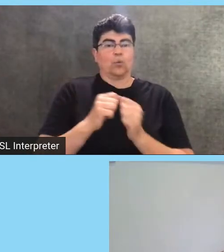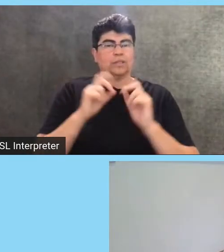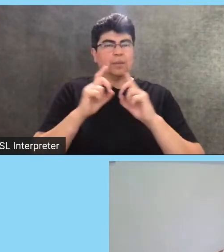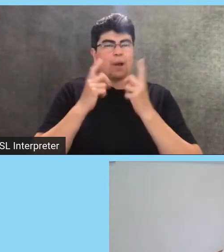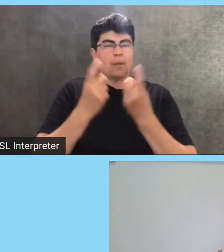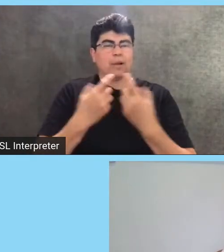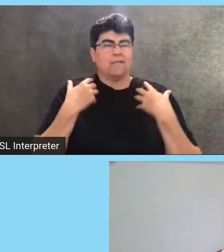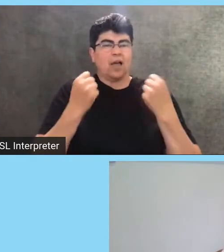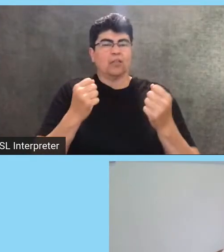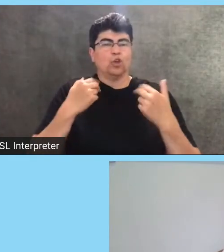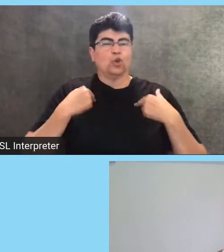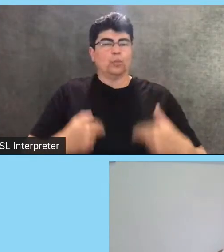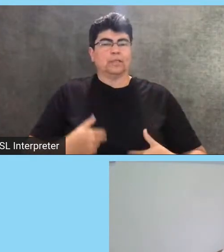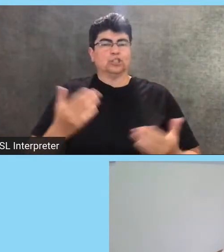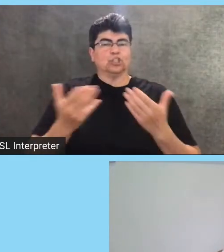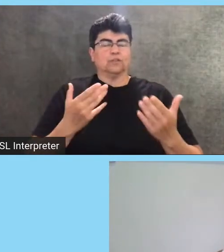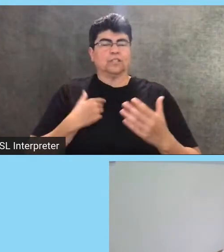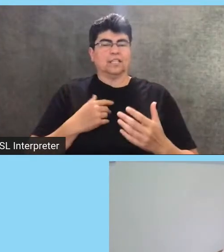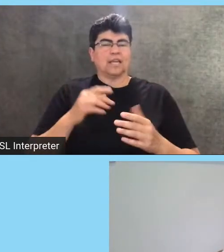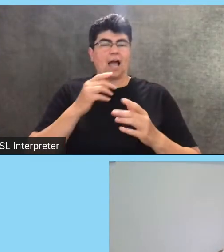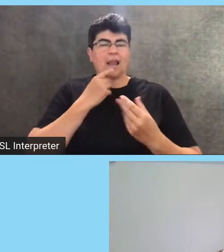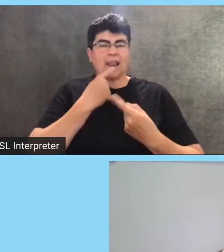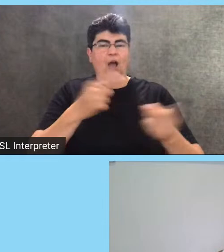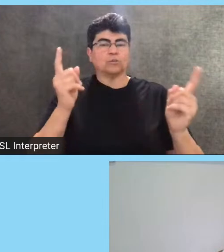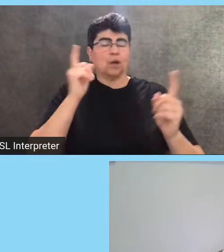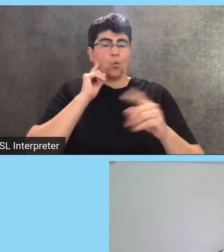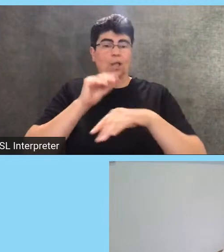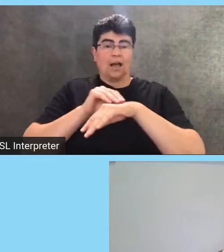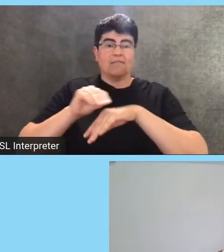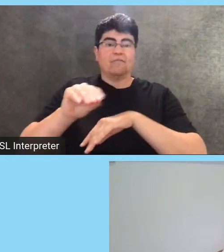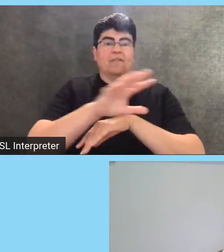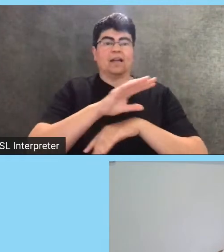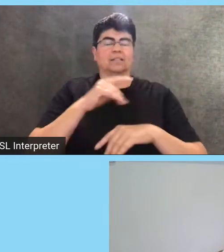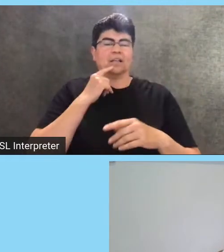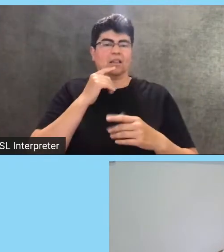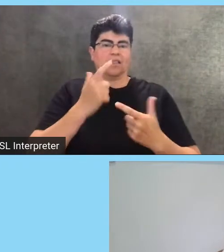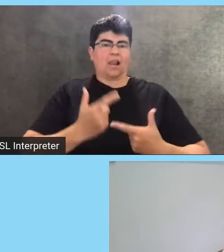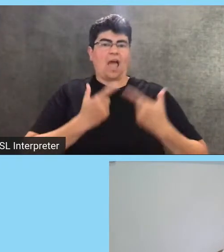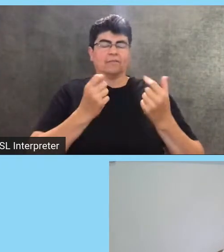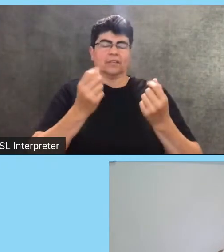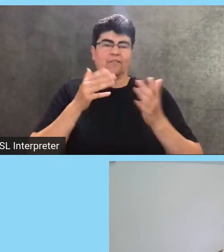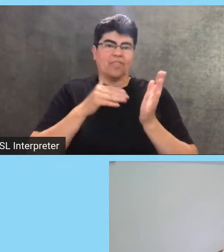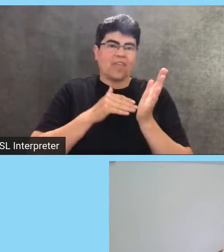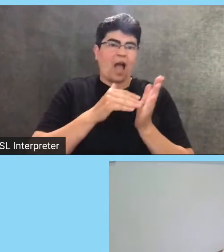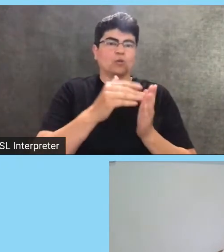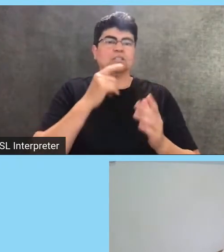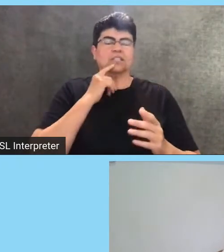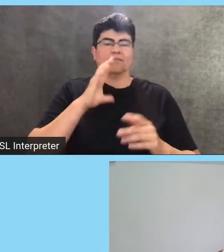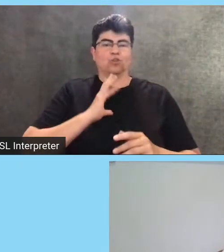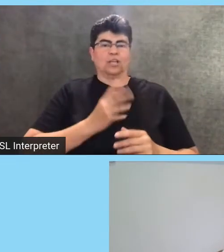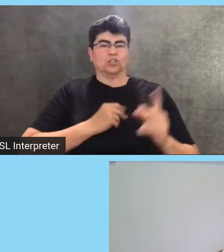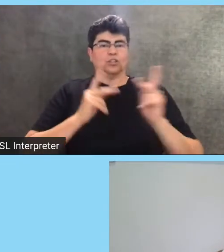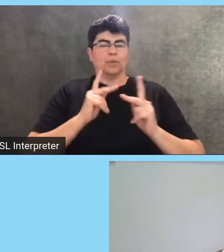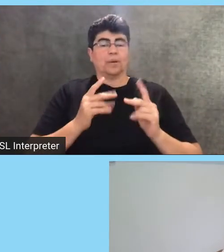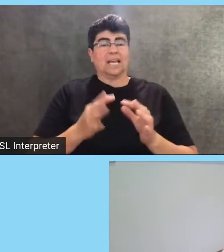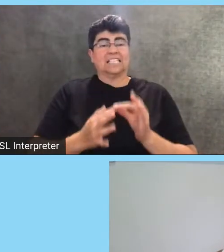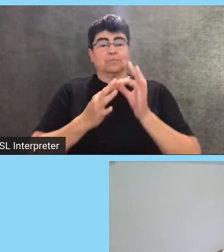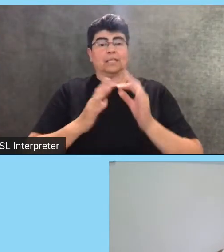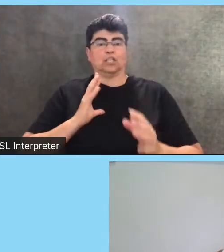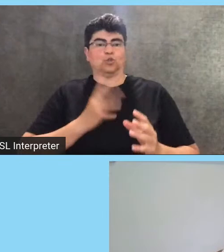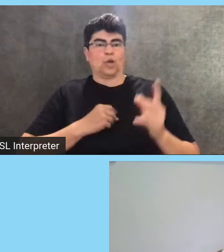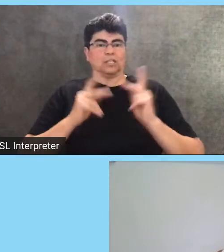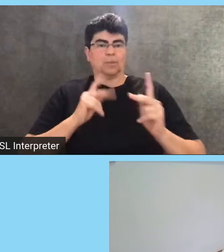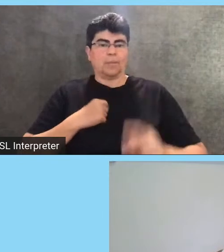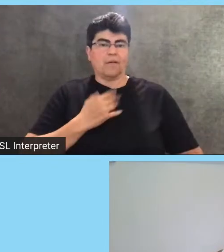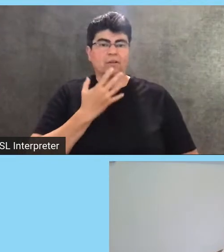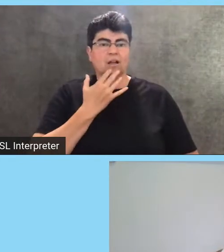Human Services rule announcement will impact the lives of thousands of transgender people, especially trans people of color,